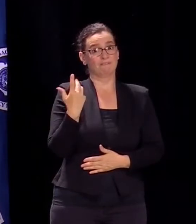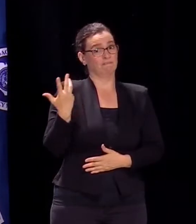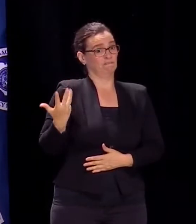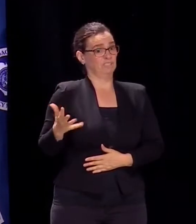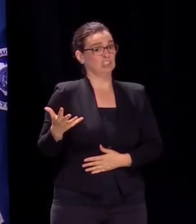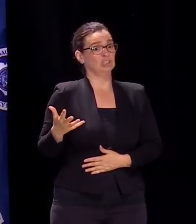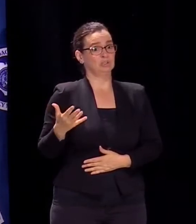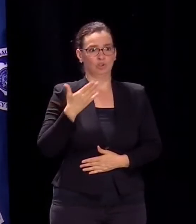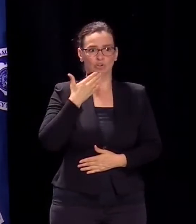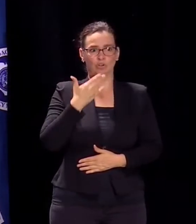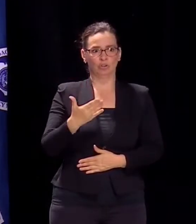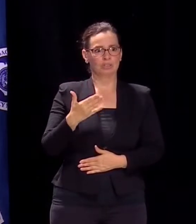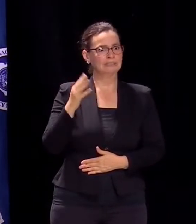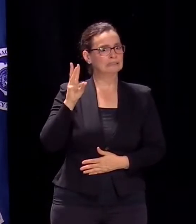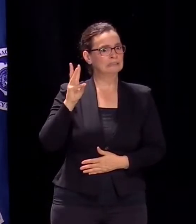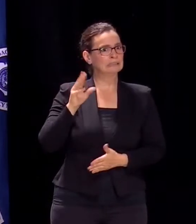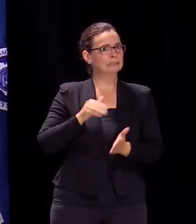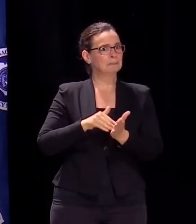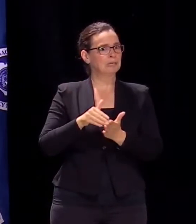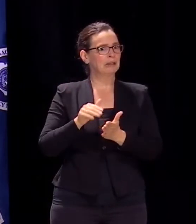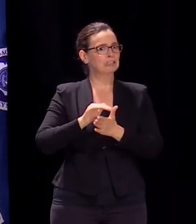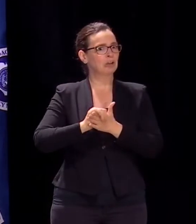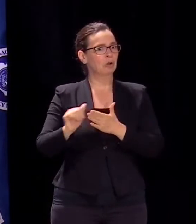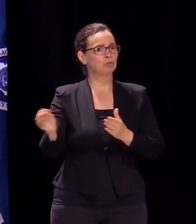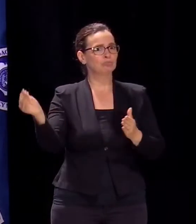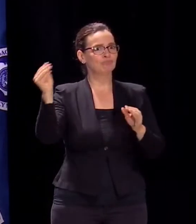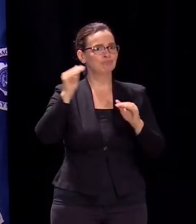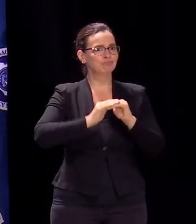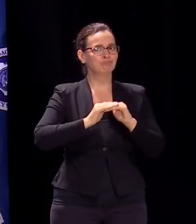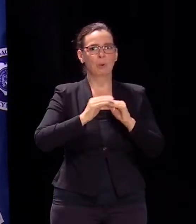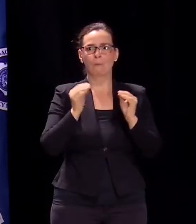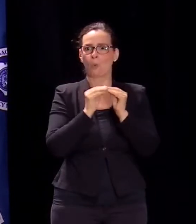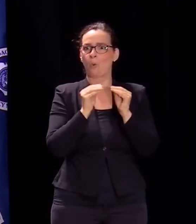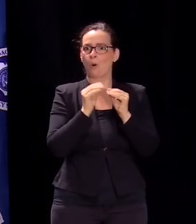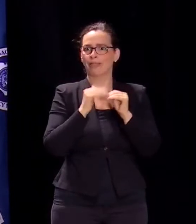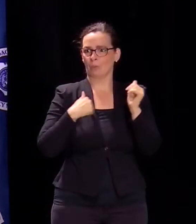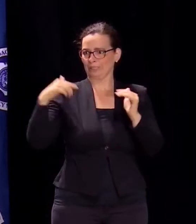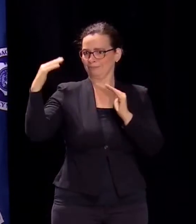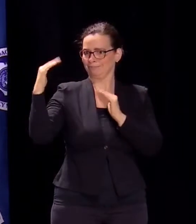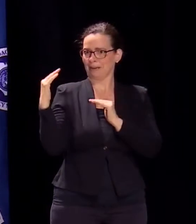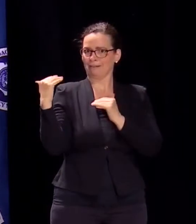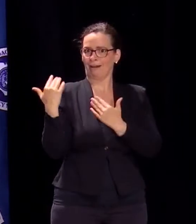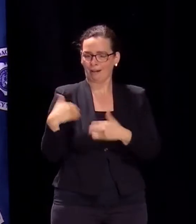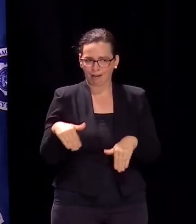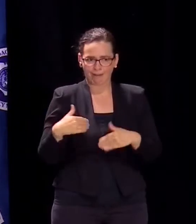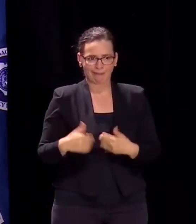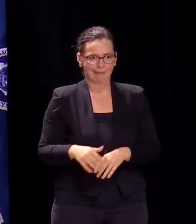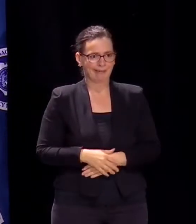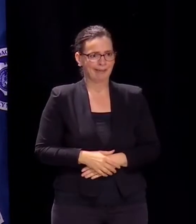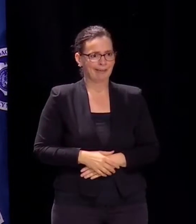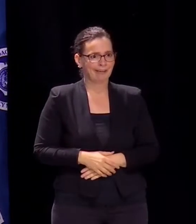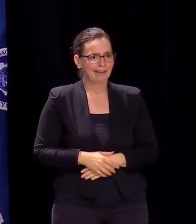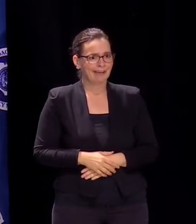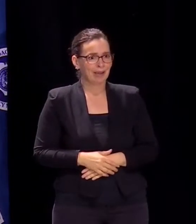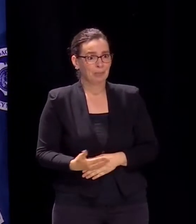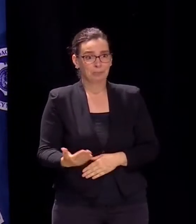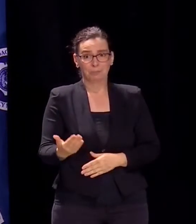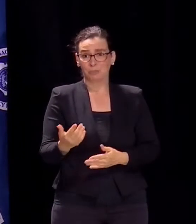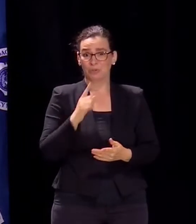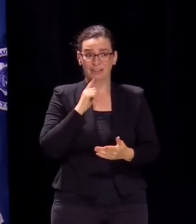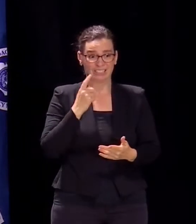payment was $6 million more than the previous payment the same time last year. Just before I came over here, we received a 2nd